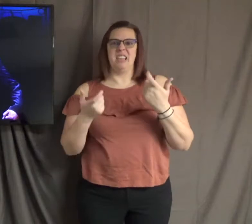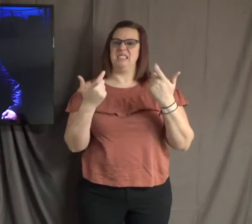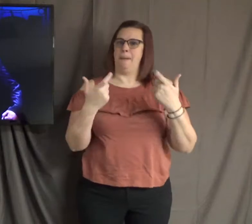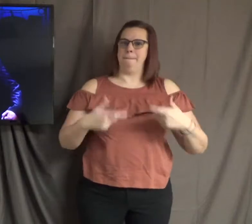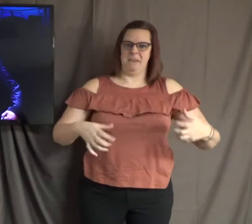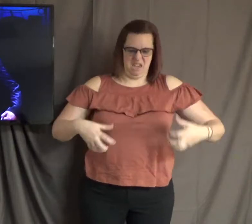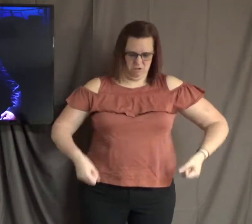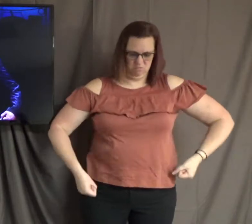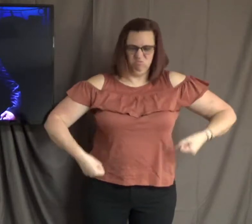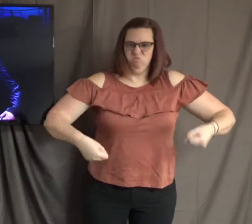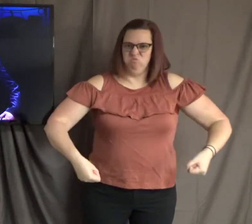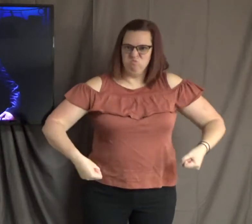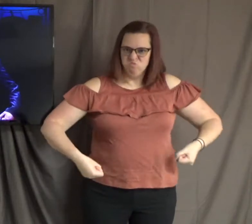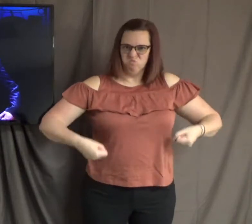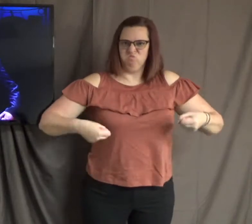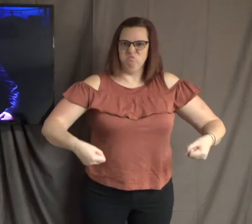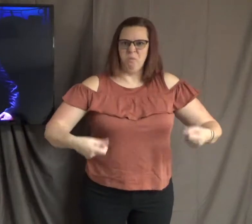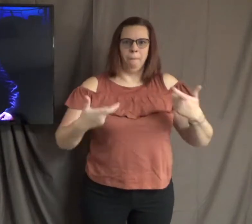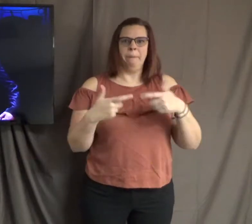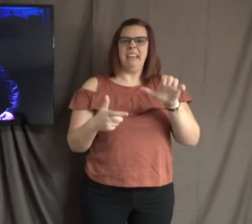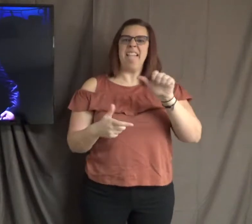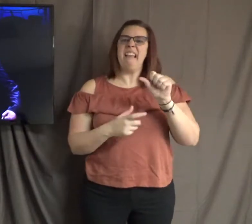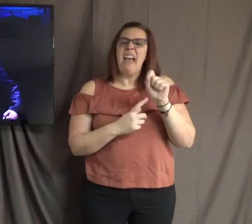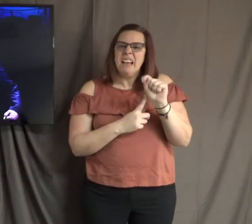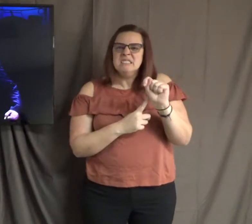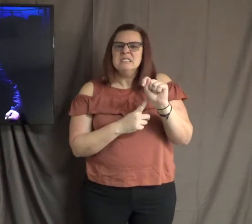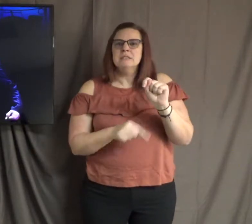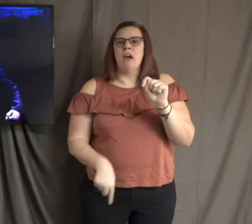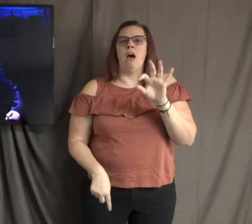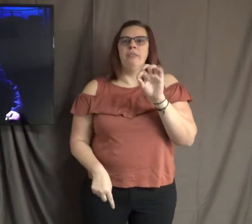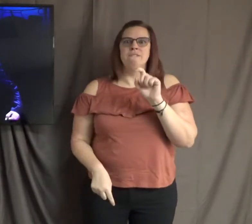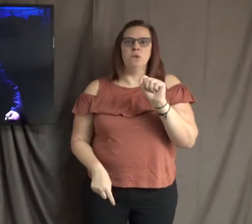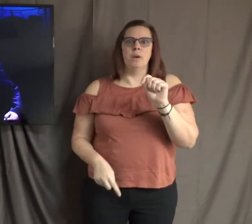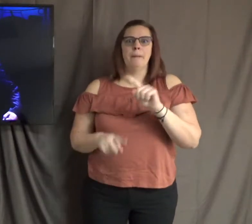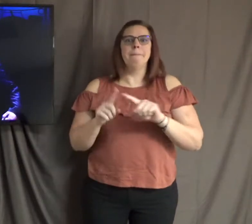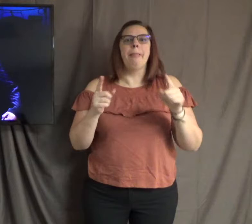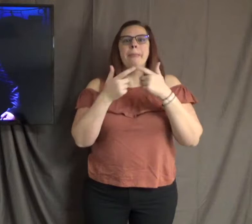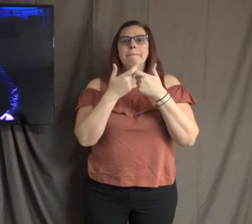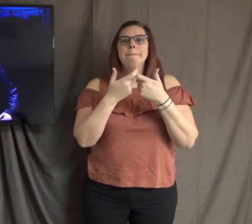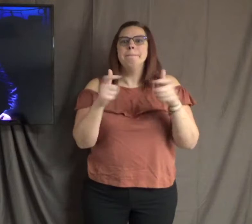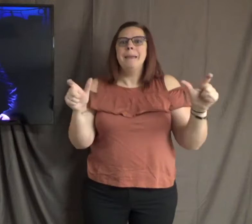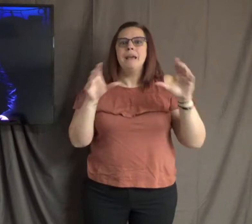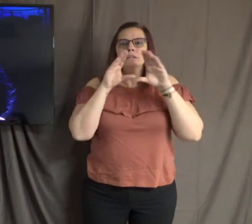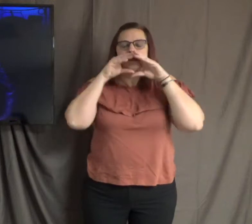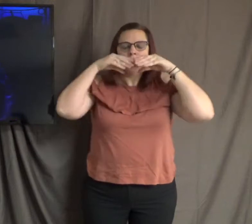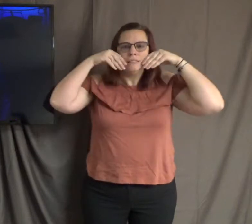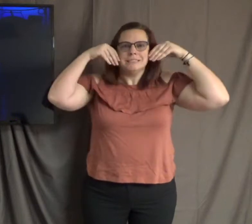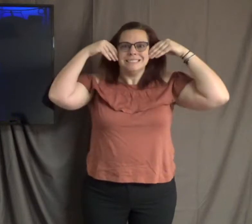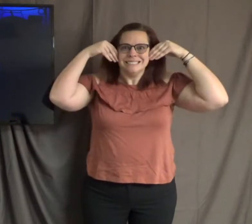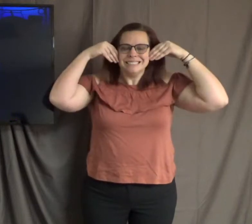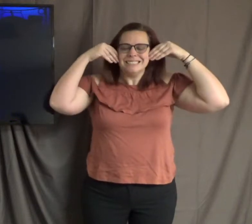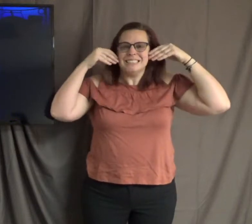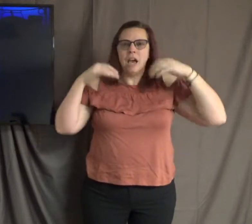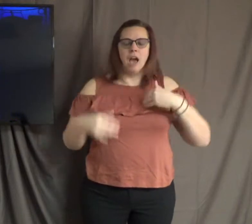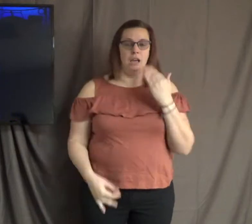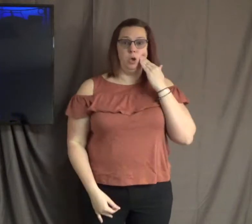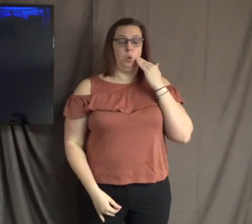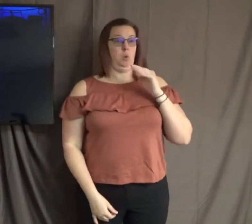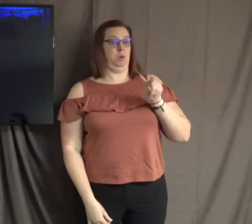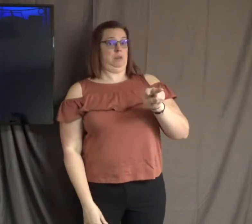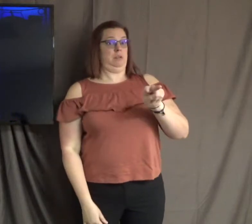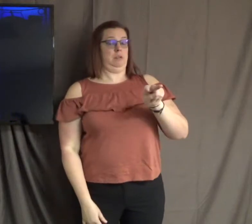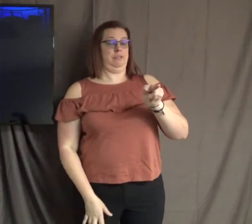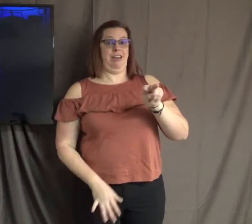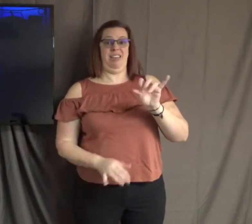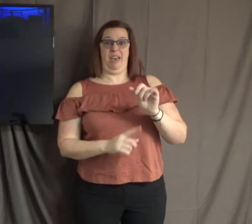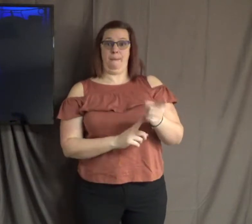crutches, big cast on his foot, and the biggest smile I had ever seen him have. And I knew in that